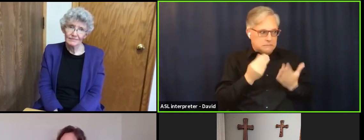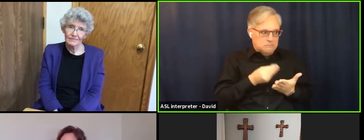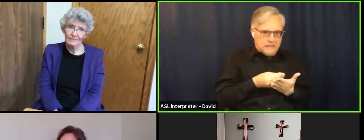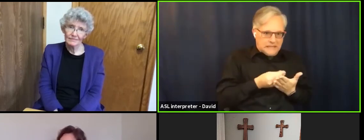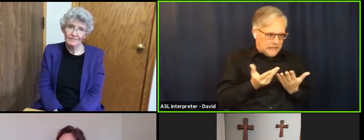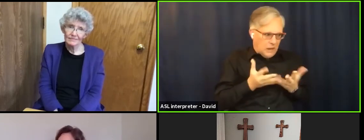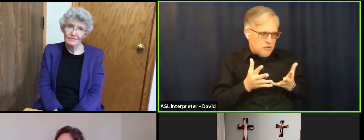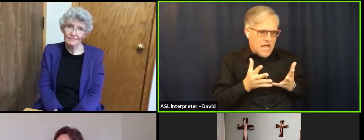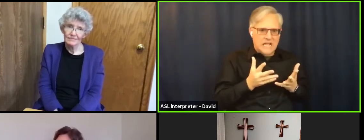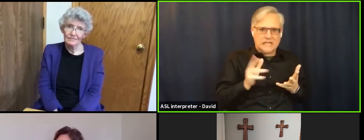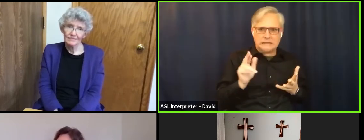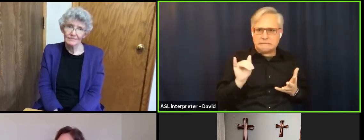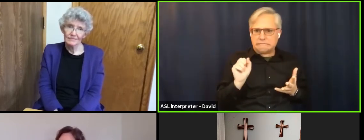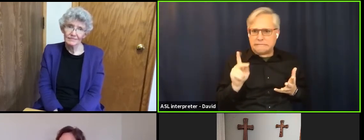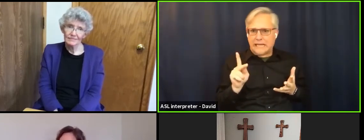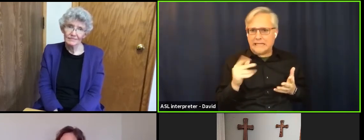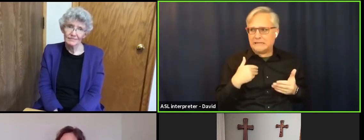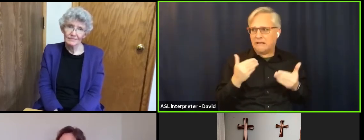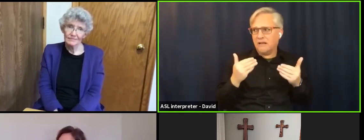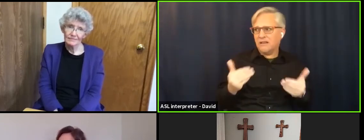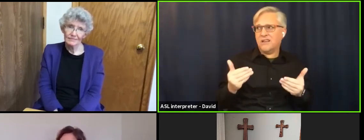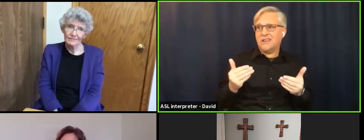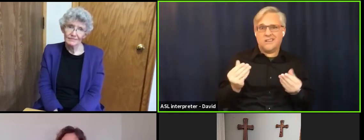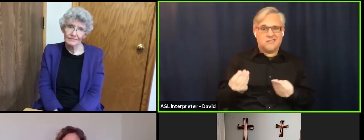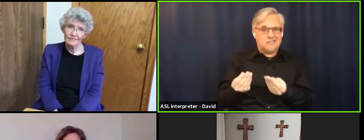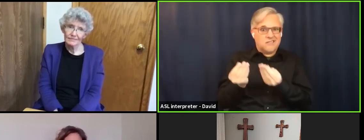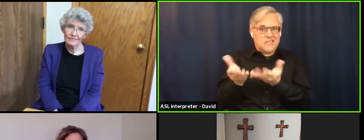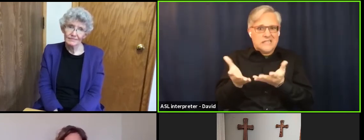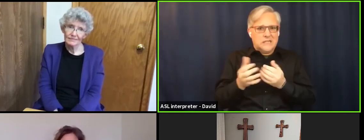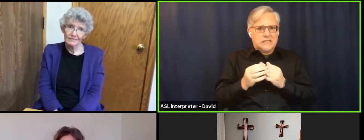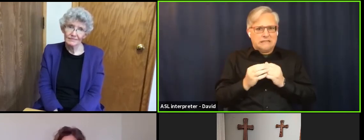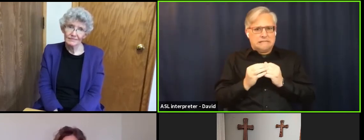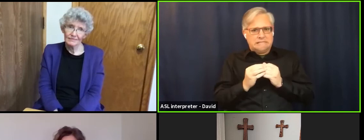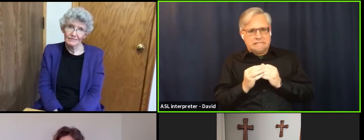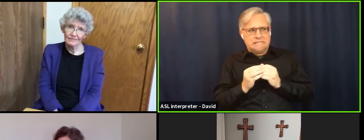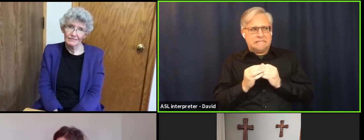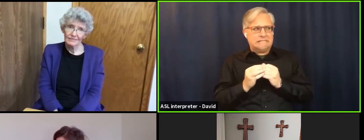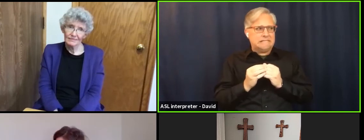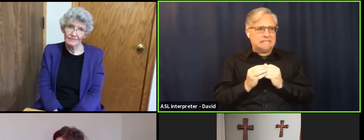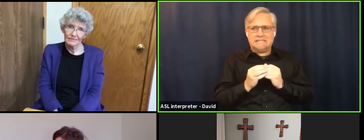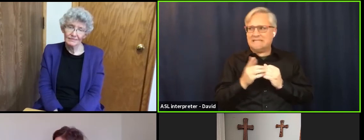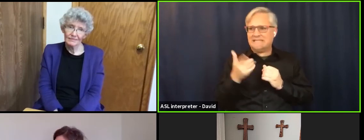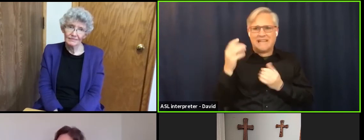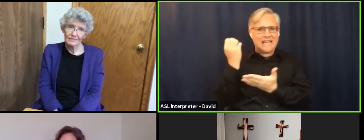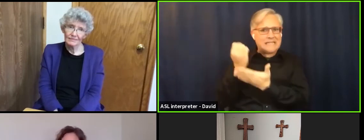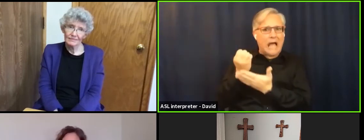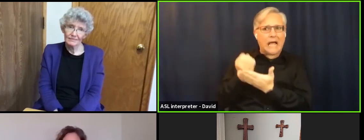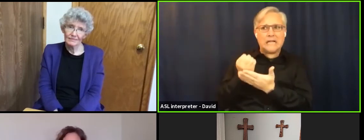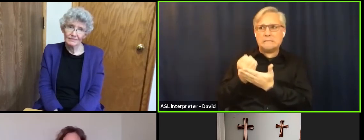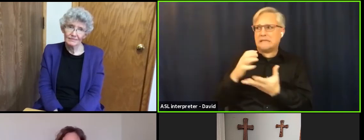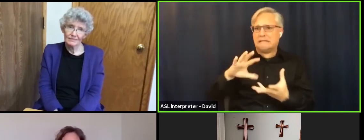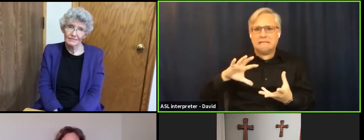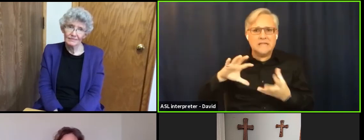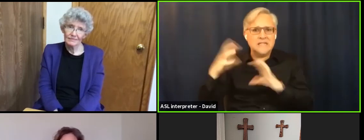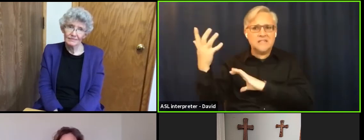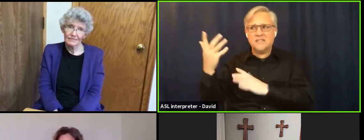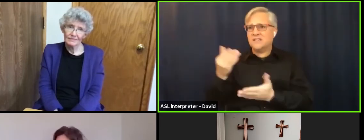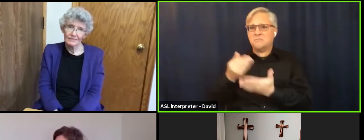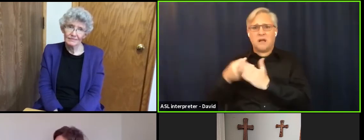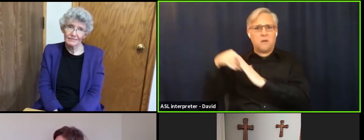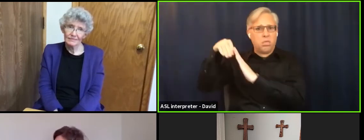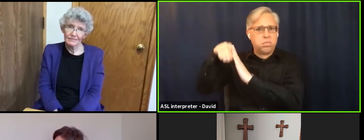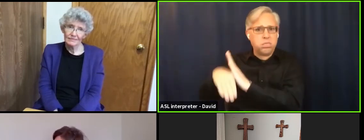dangerous, because the economy is all sorts of crazy. Everything has slowed